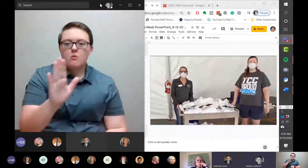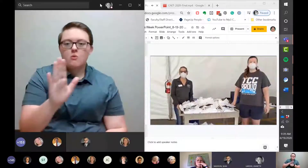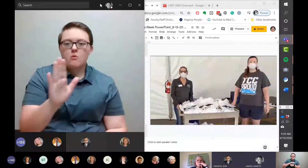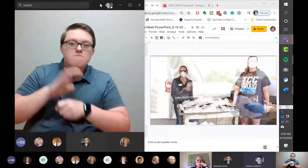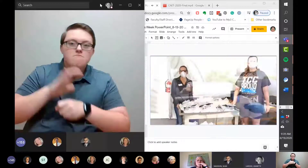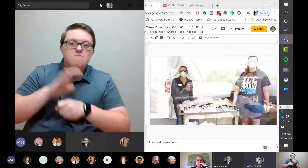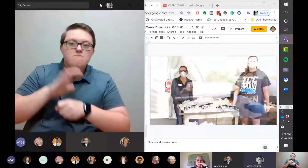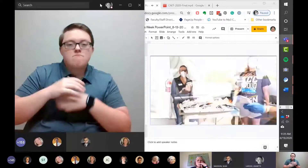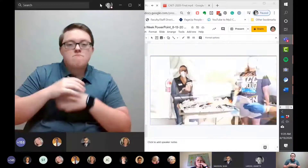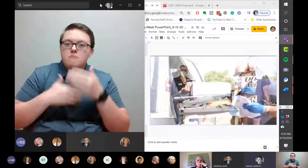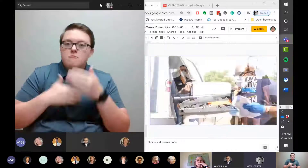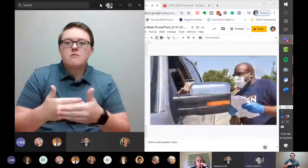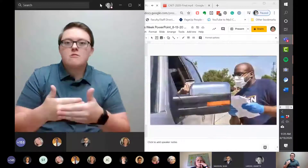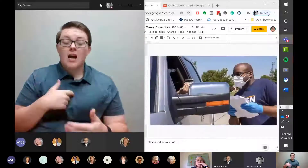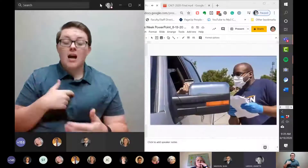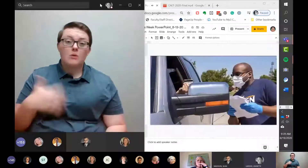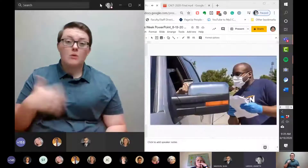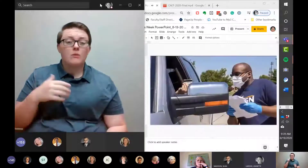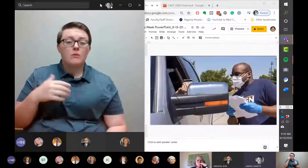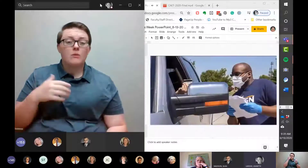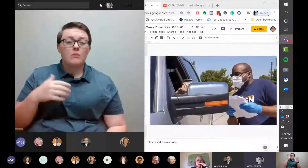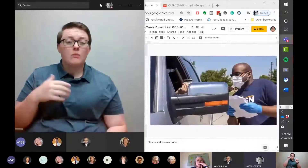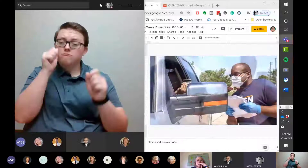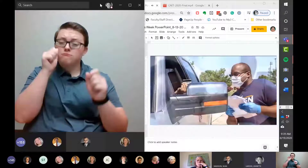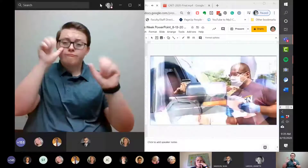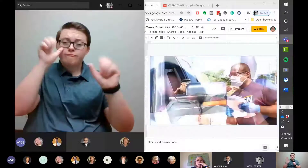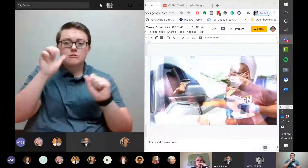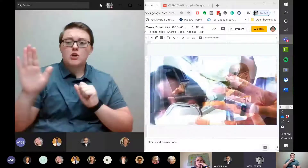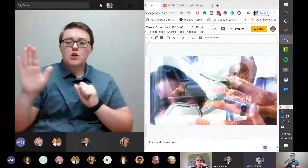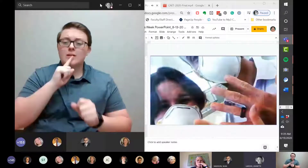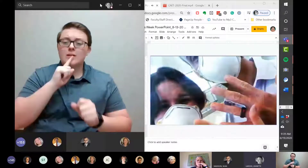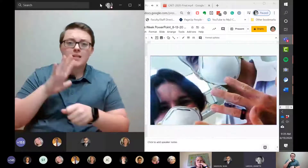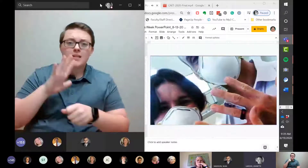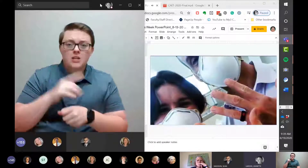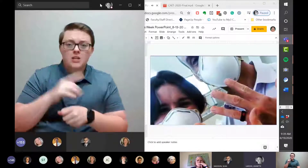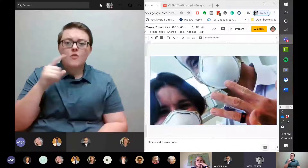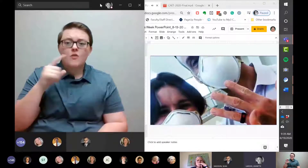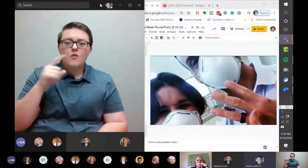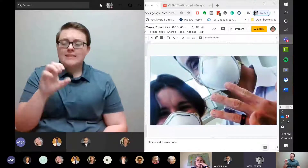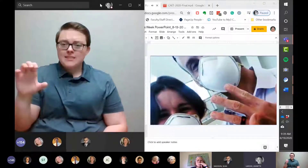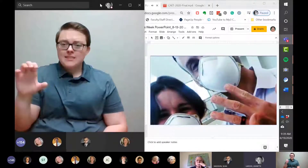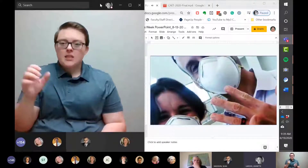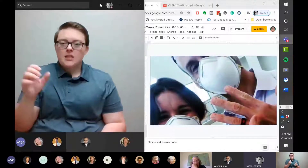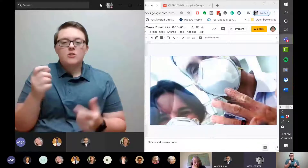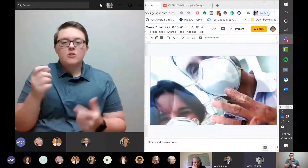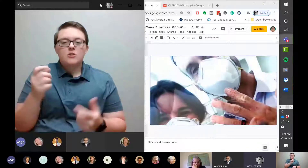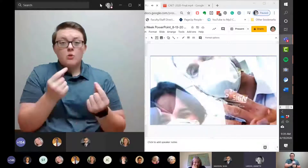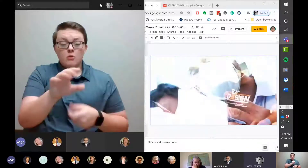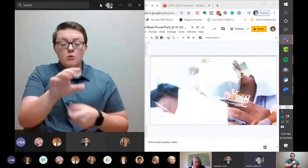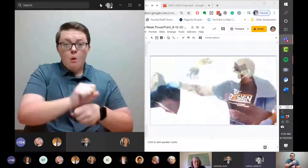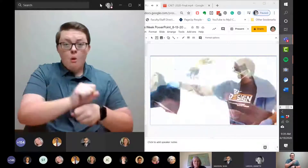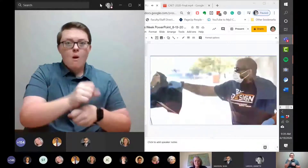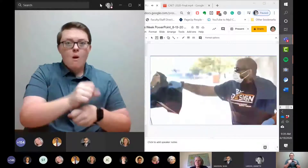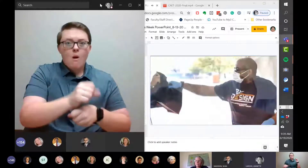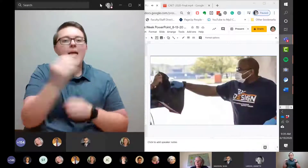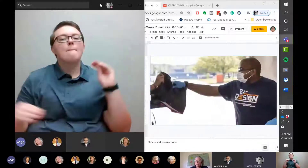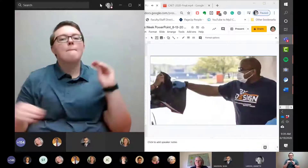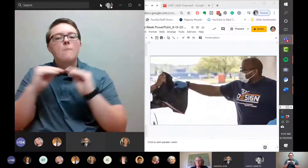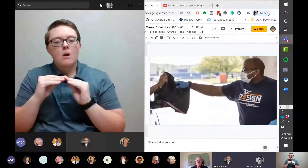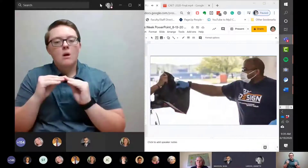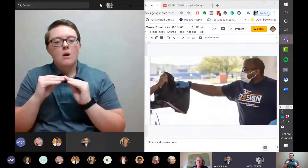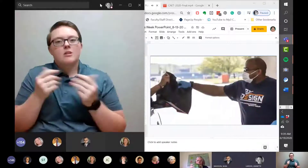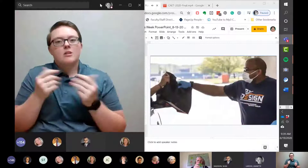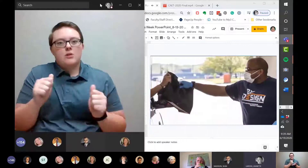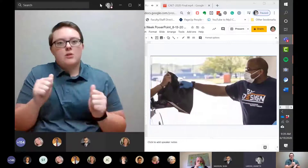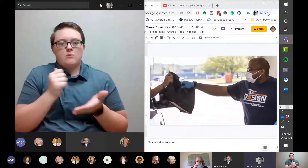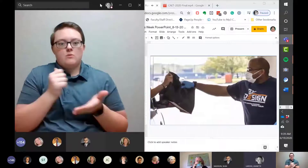faculty in light of the COVID-19, going above and beyond to ensure students were successful amidst a rapidly changing landscape.